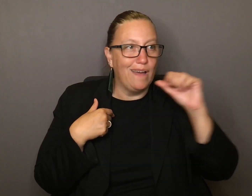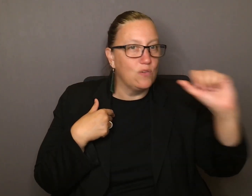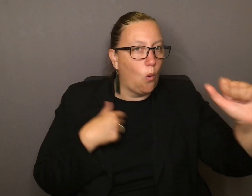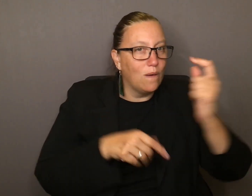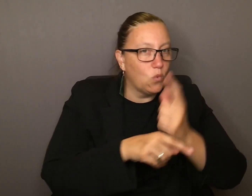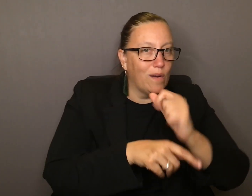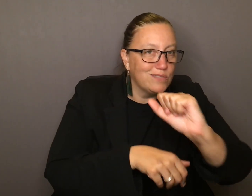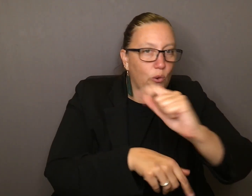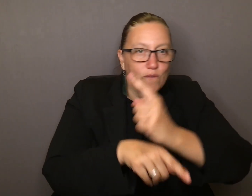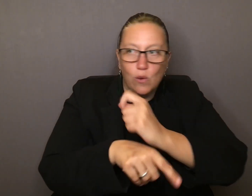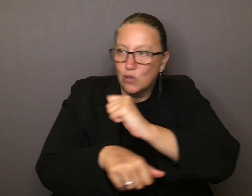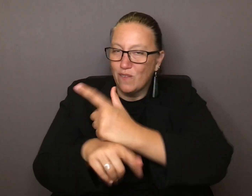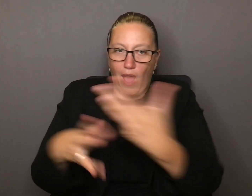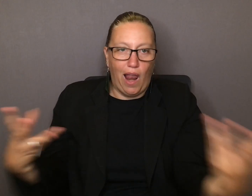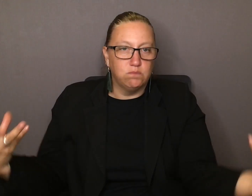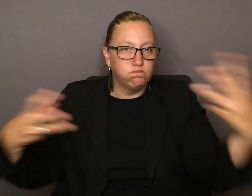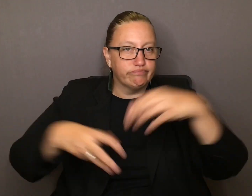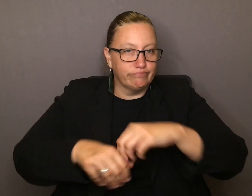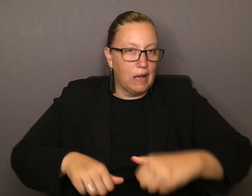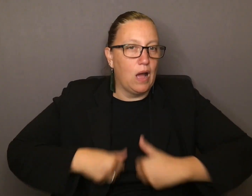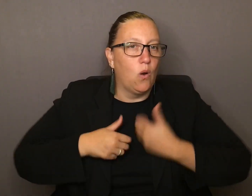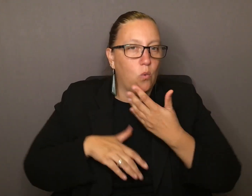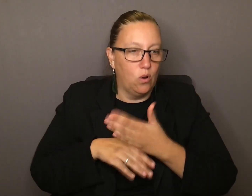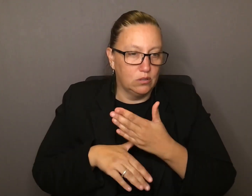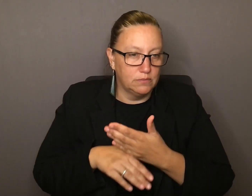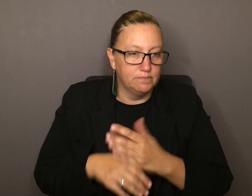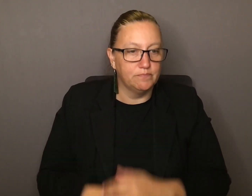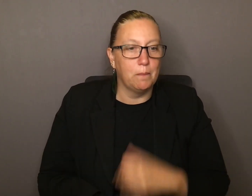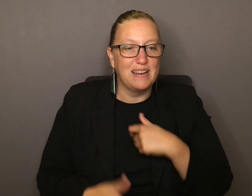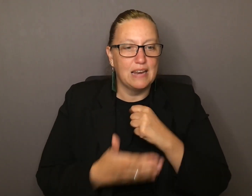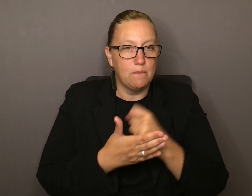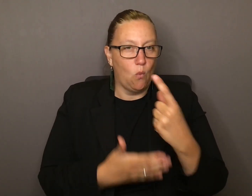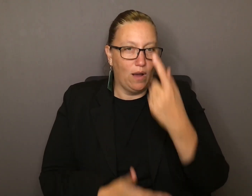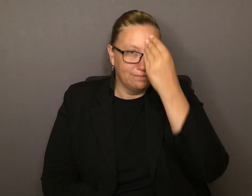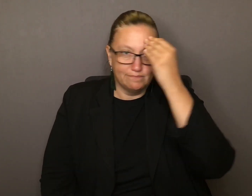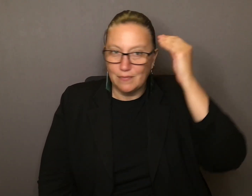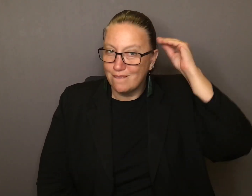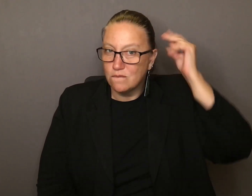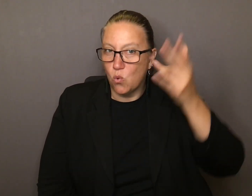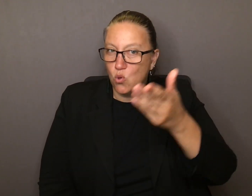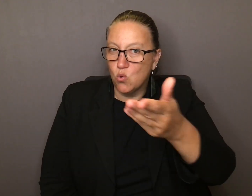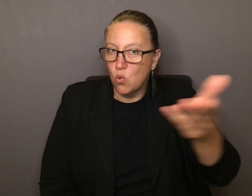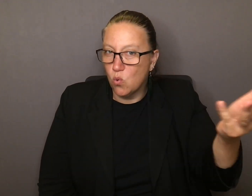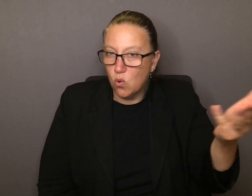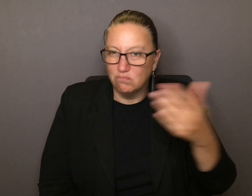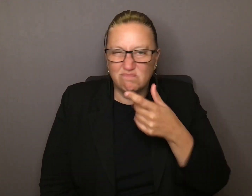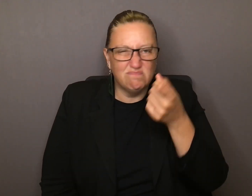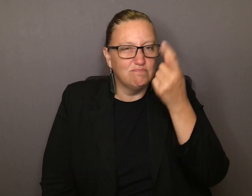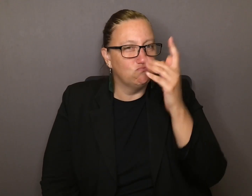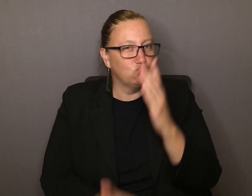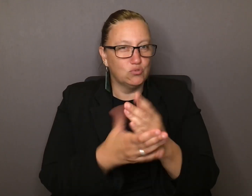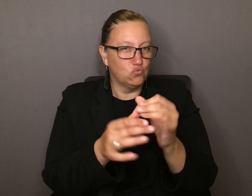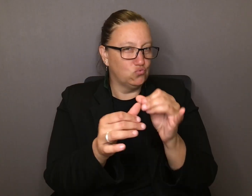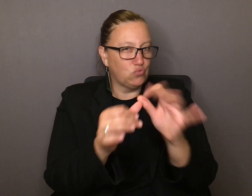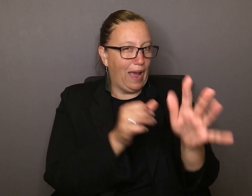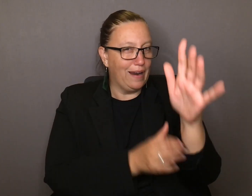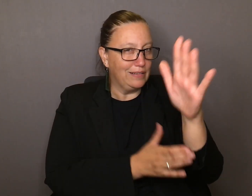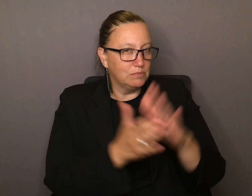do. Look, my big takeaway, if people, as I said, we've had really great experiences working with partners, and